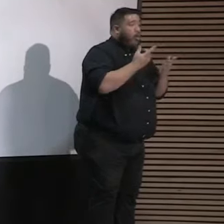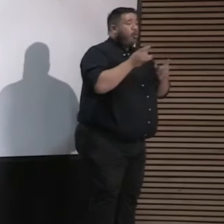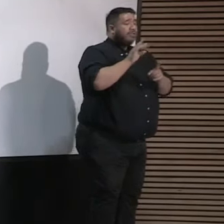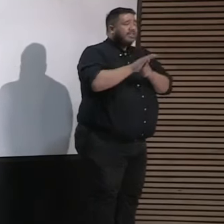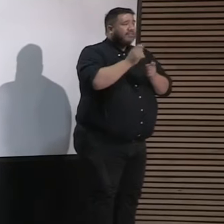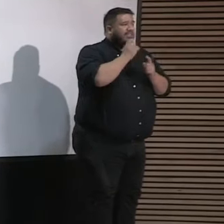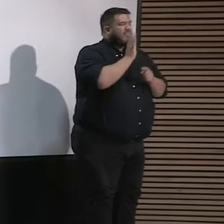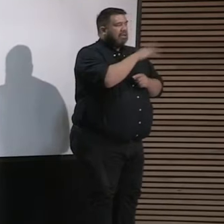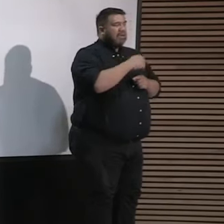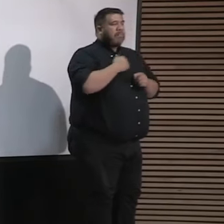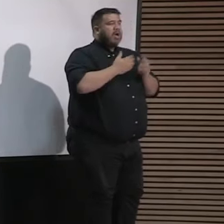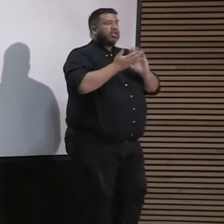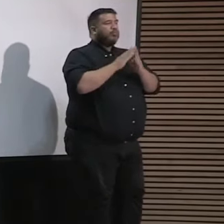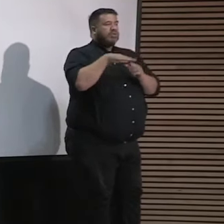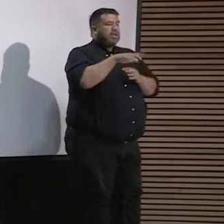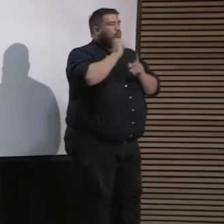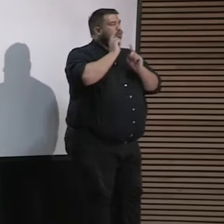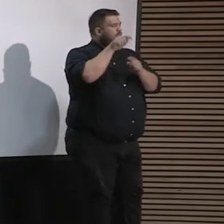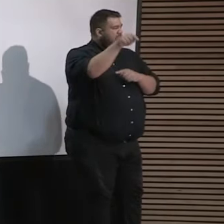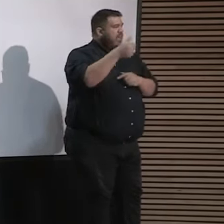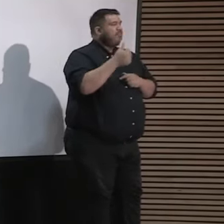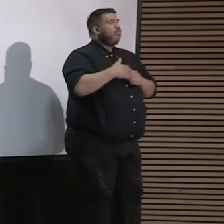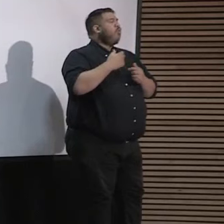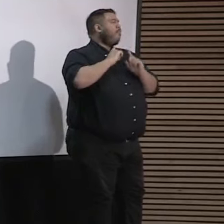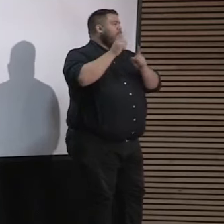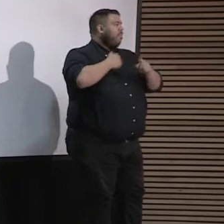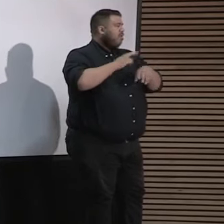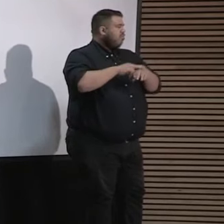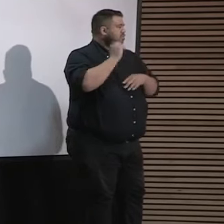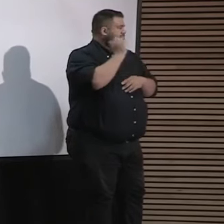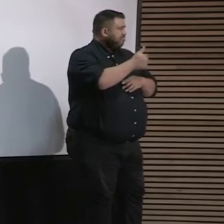to a community testing station or